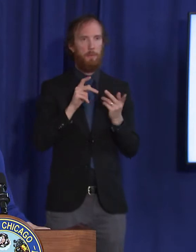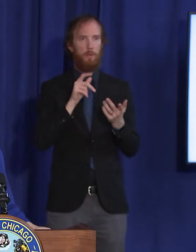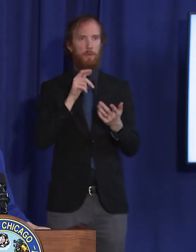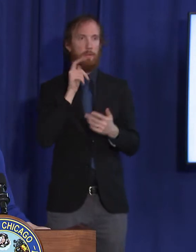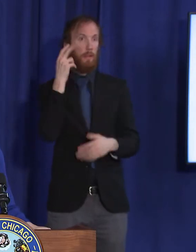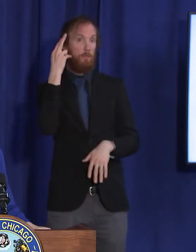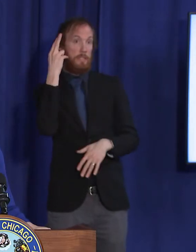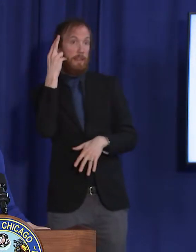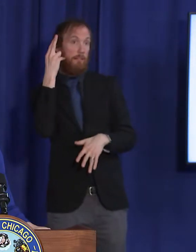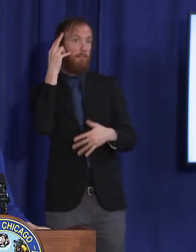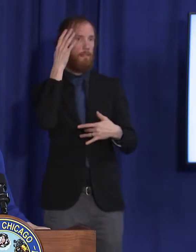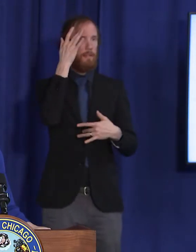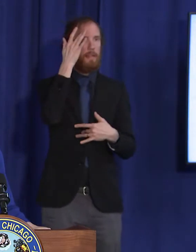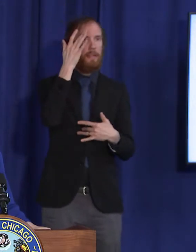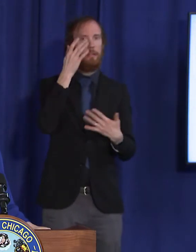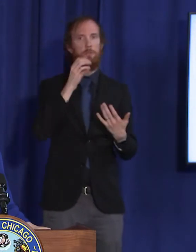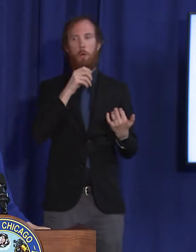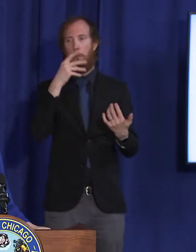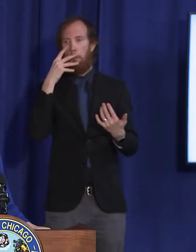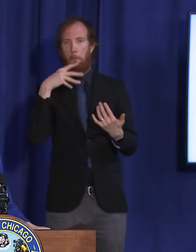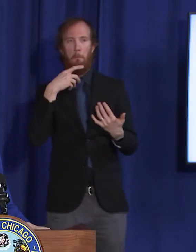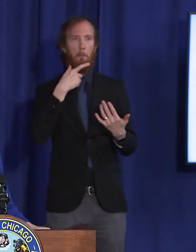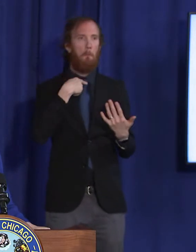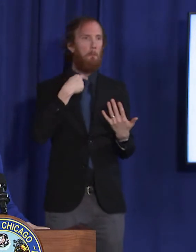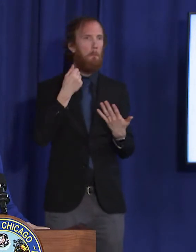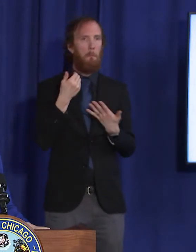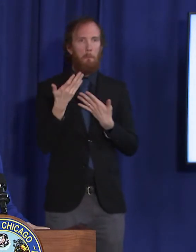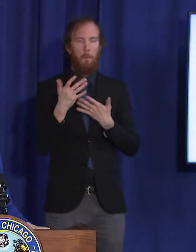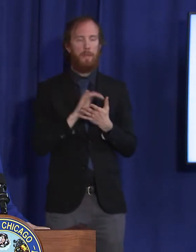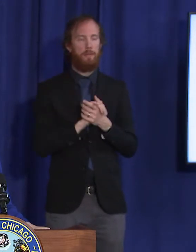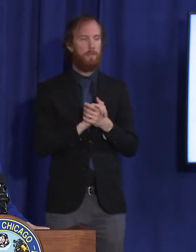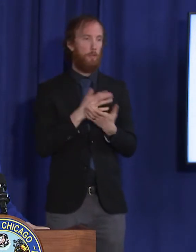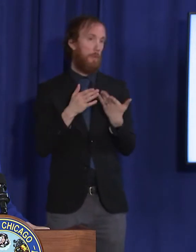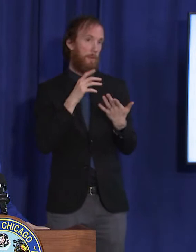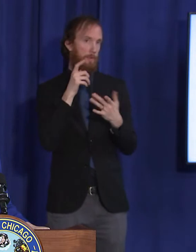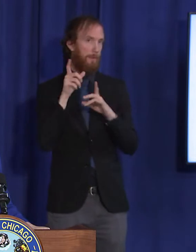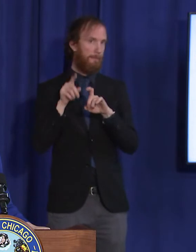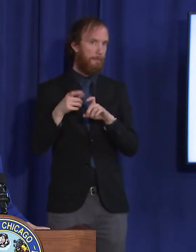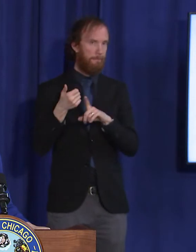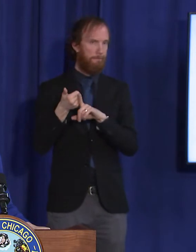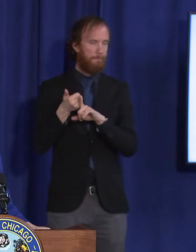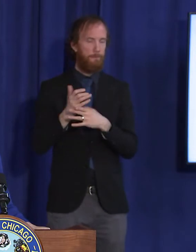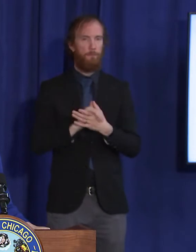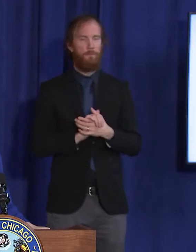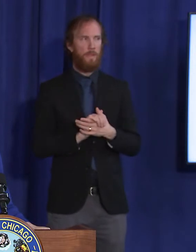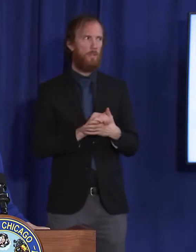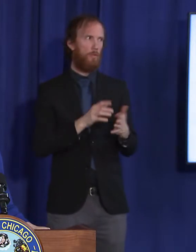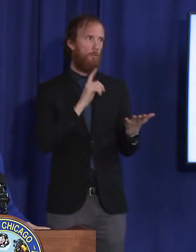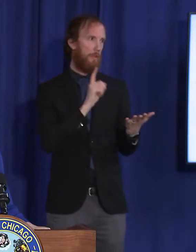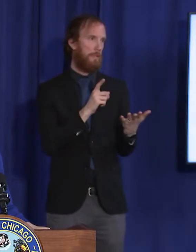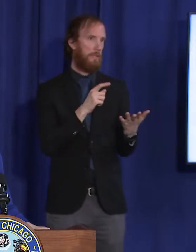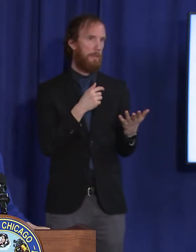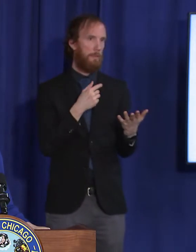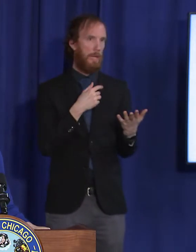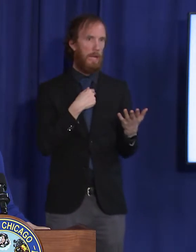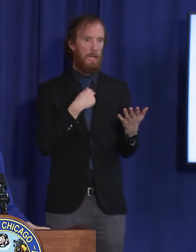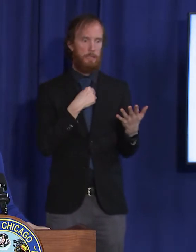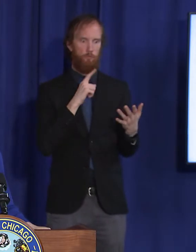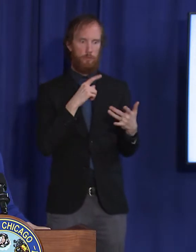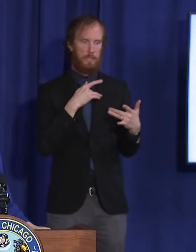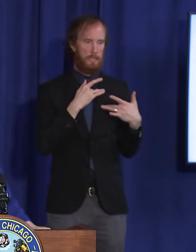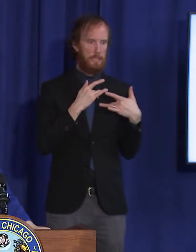too. So I don't have as much concern because we got